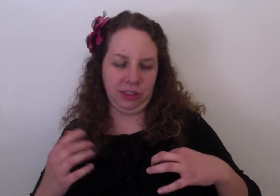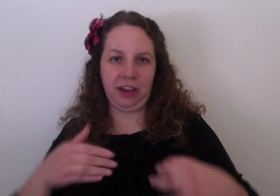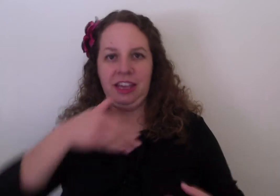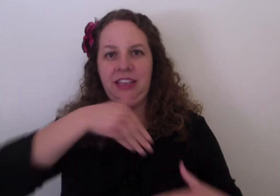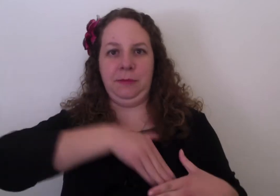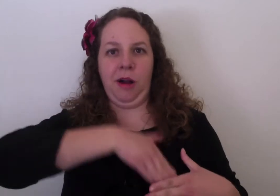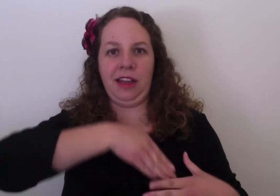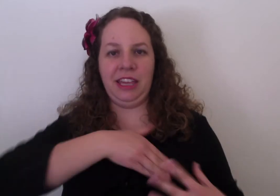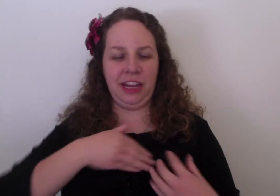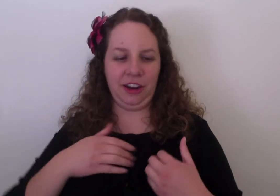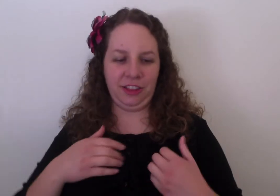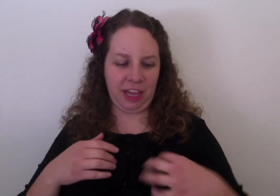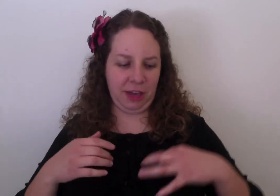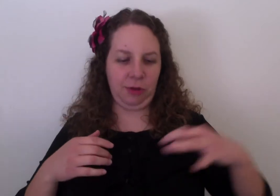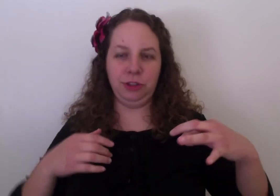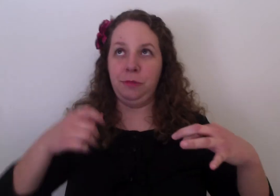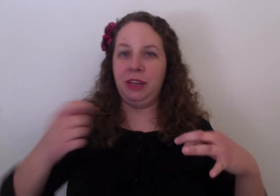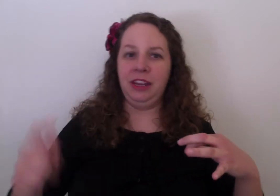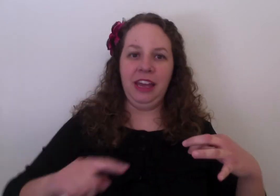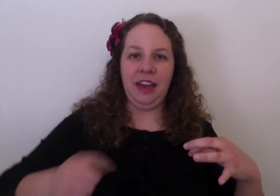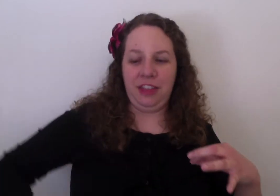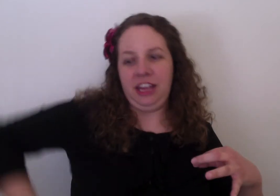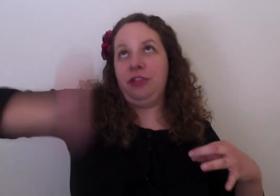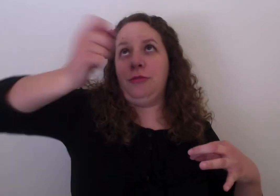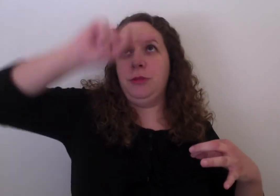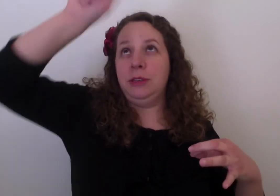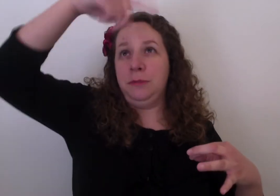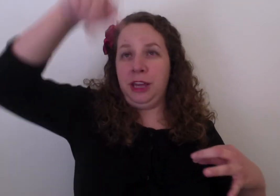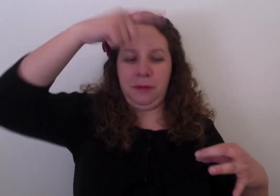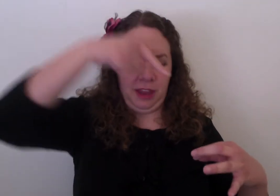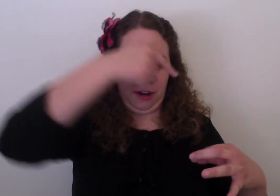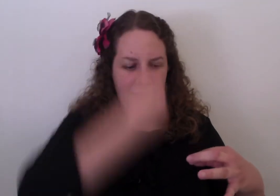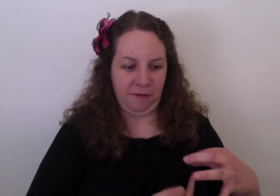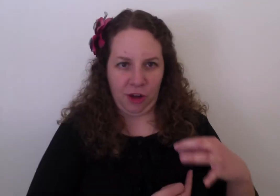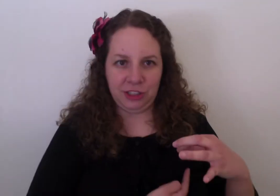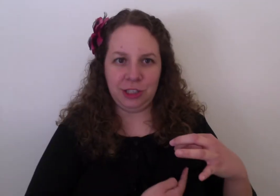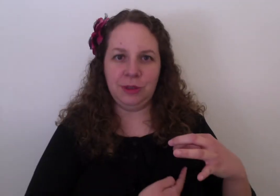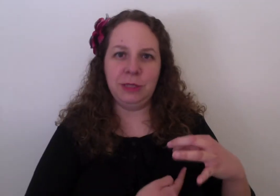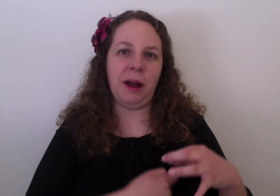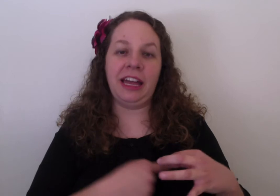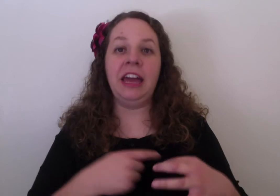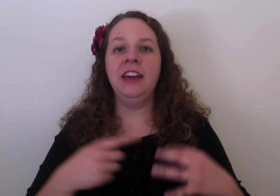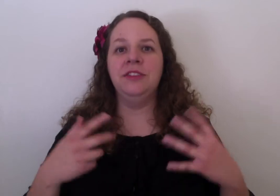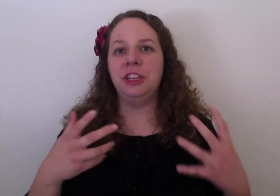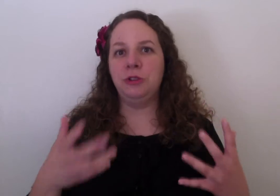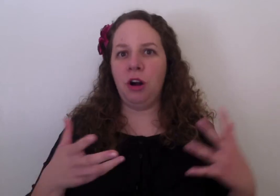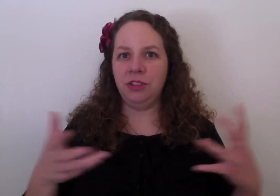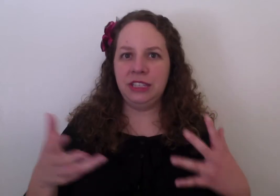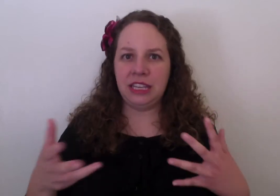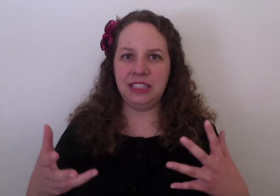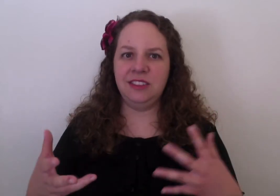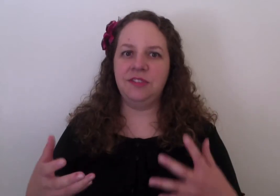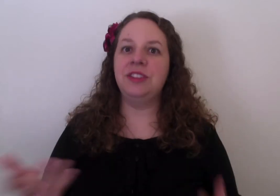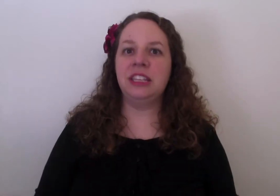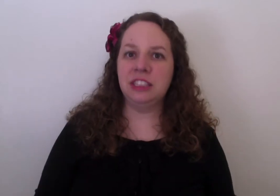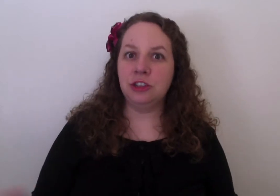out, he has a pocket here that he holds open, and then he throws something up in there and it falls into his pocket. They do all these kinds of different things to